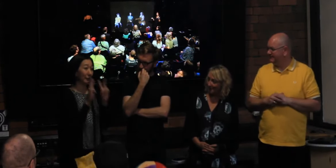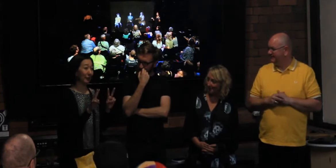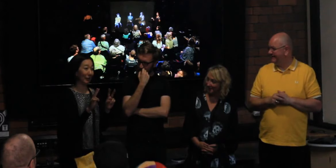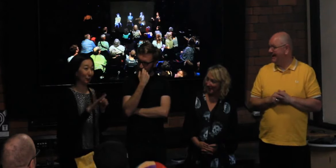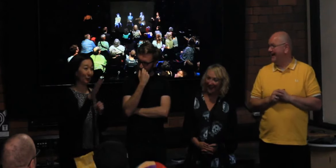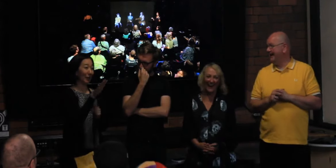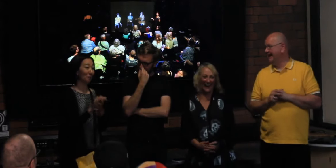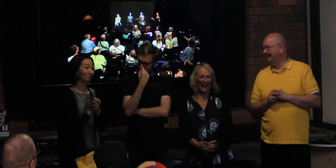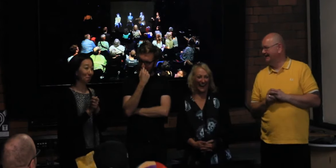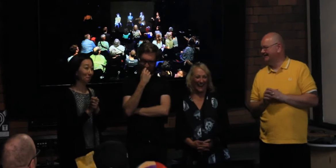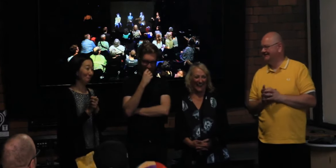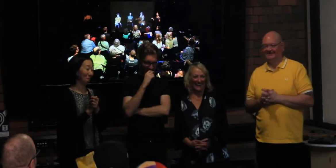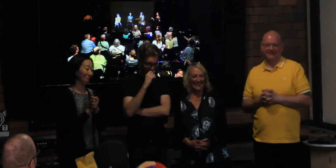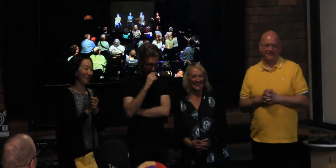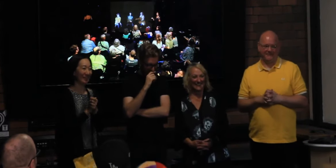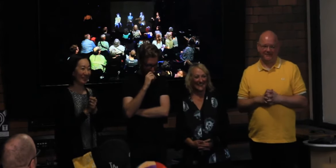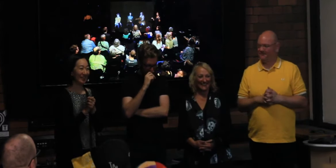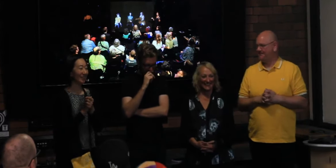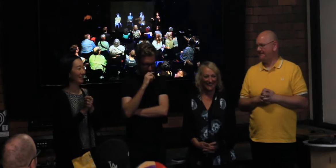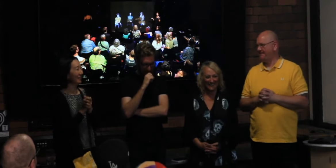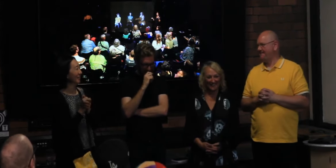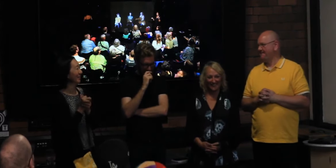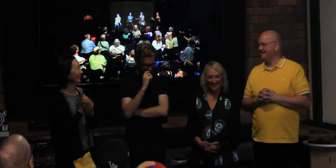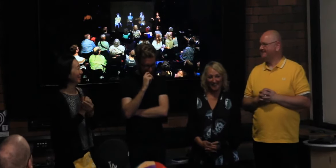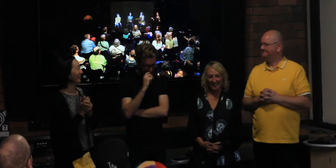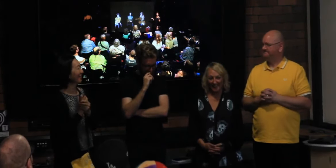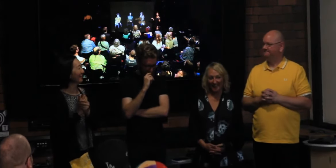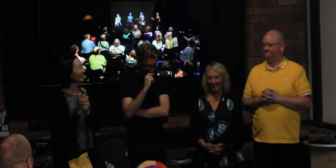Wait to see. Wait and see. Watch this space.